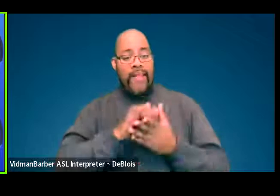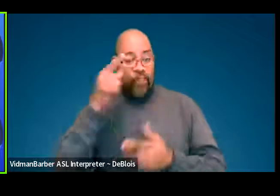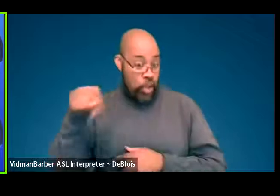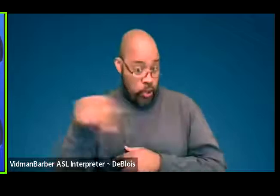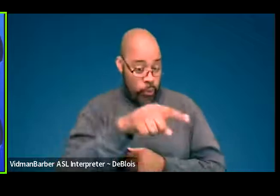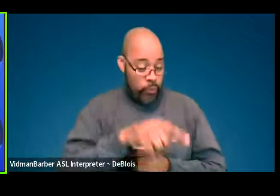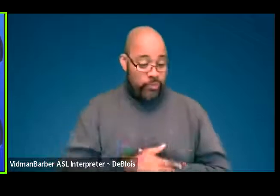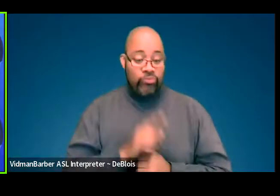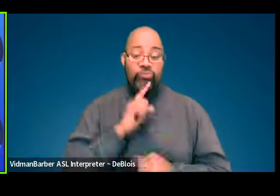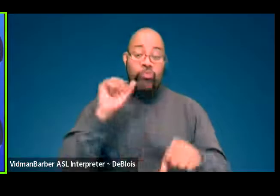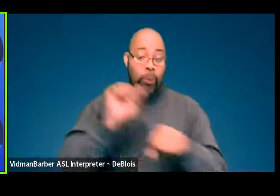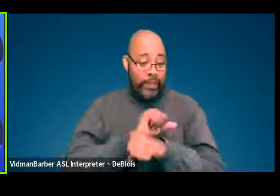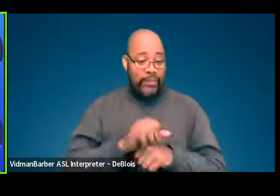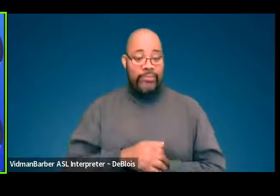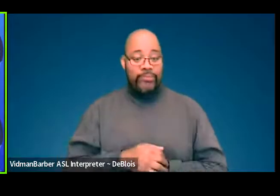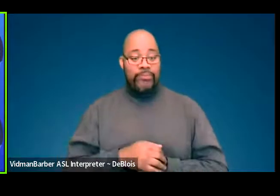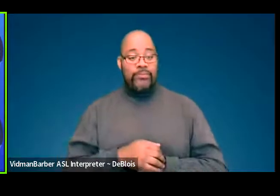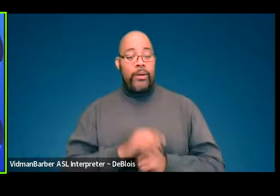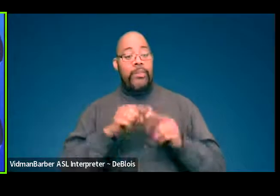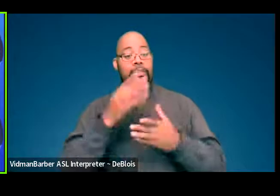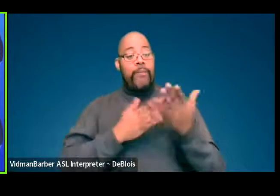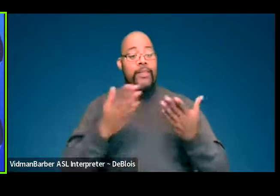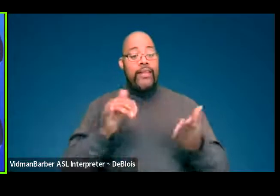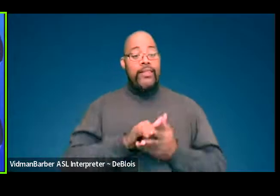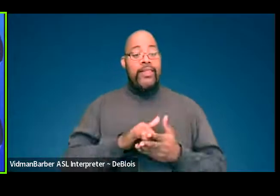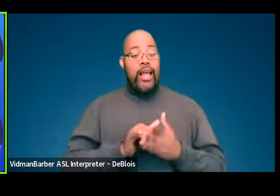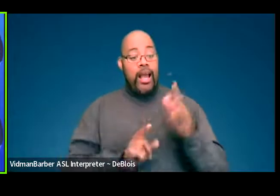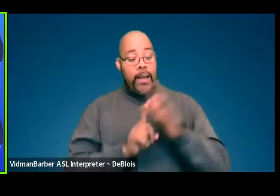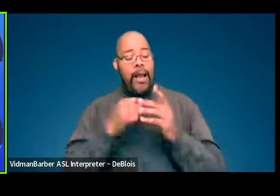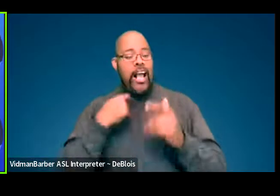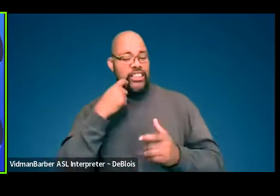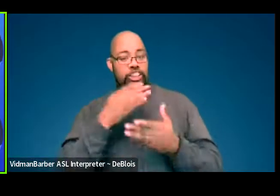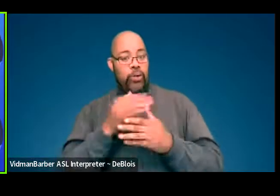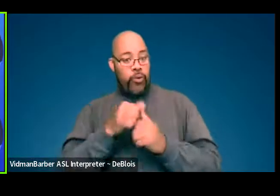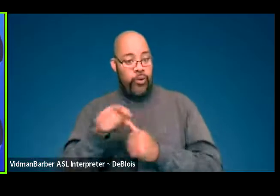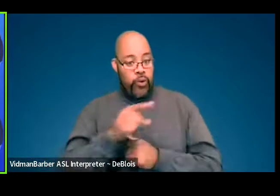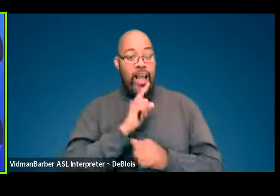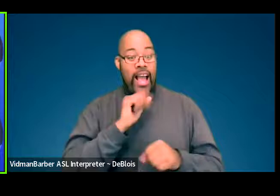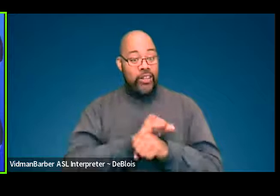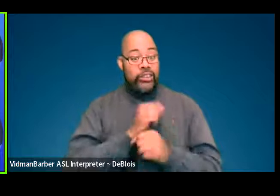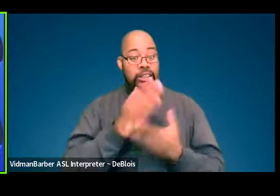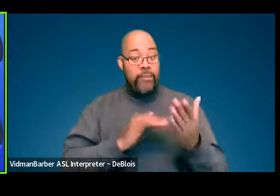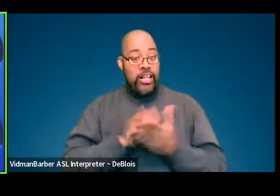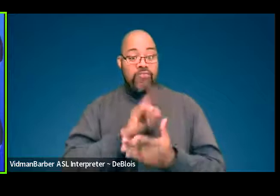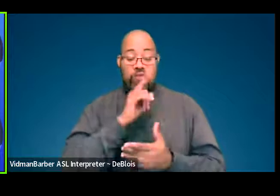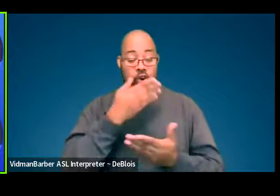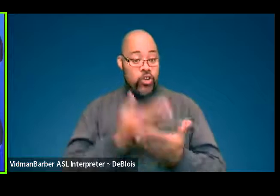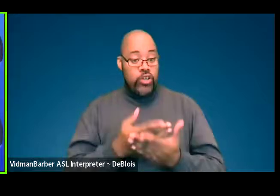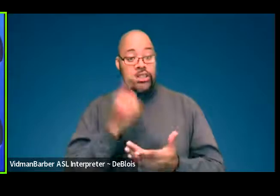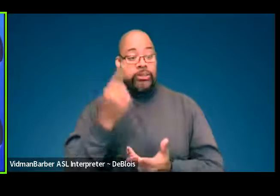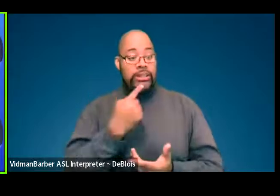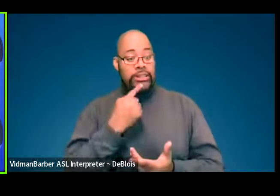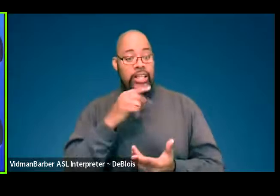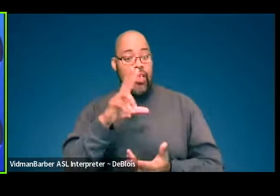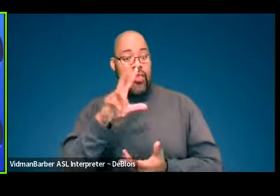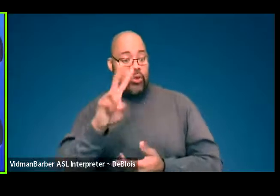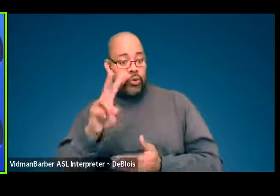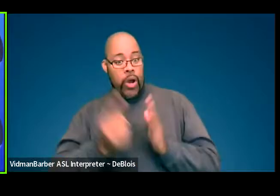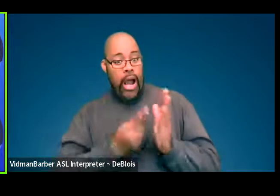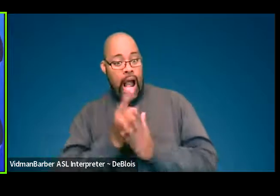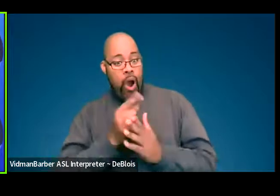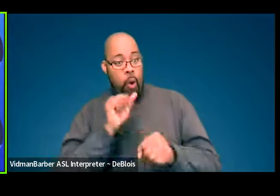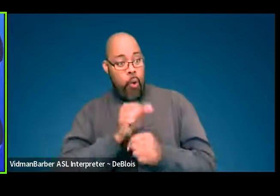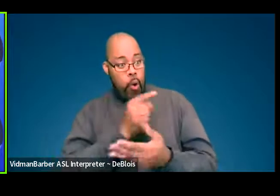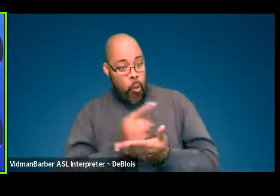y'all, literally. But some of the things that came up that I can just share with y'all, actually, some of them like are really good. Somebody said a 32-hour